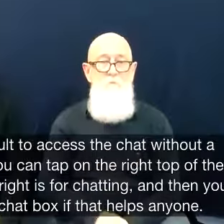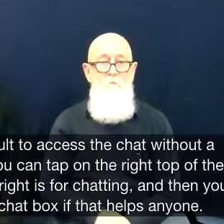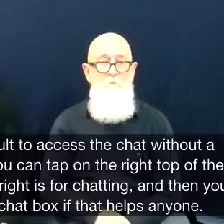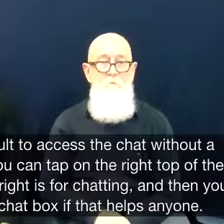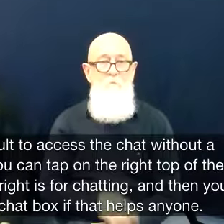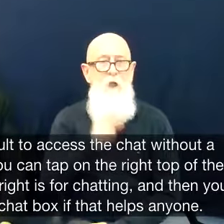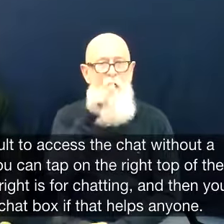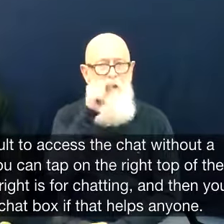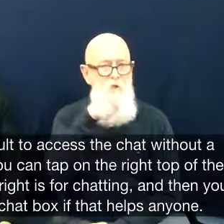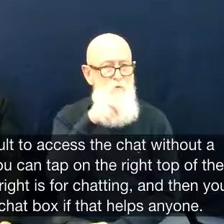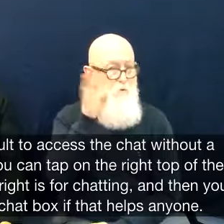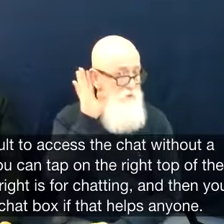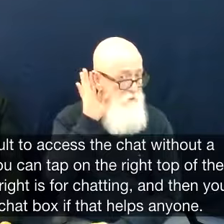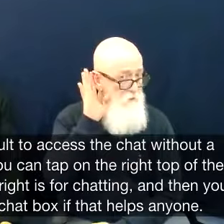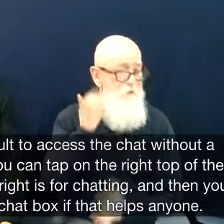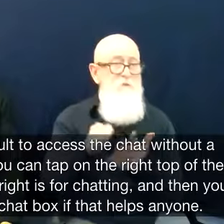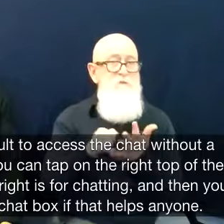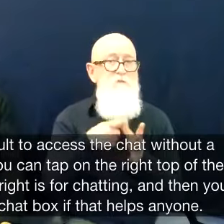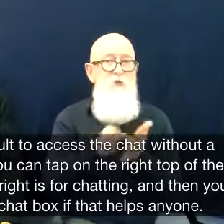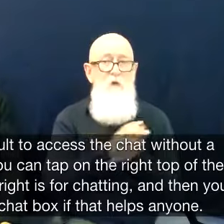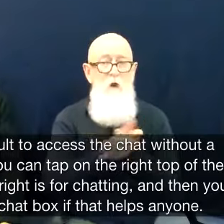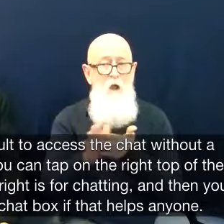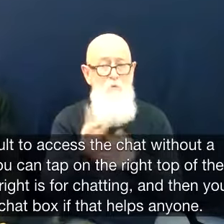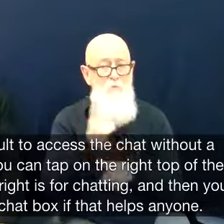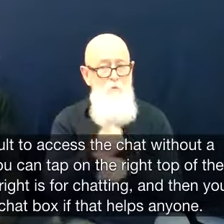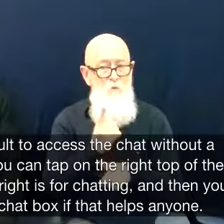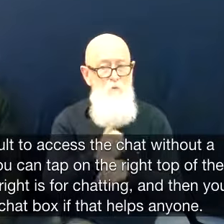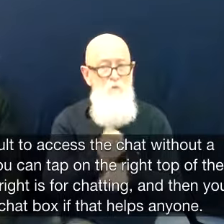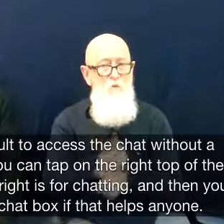Can everyone hear Sarah speaking there?